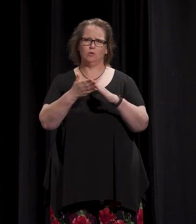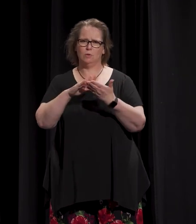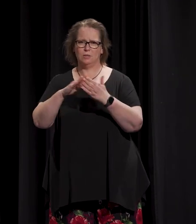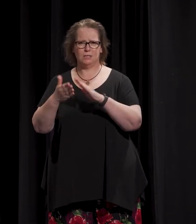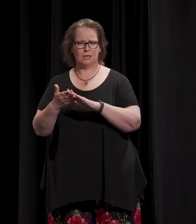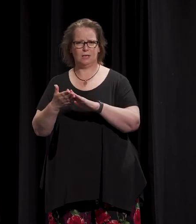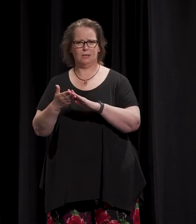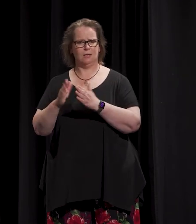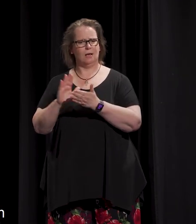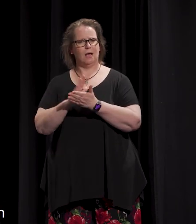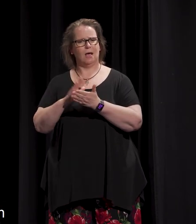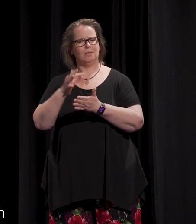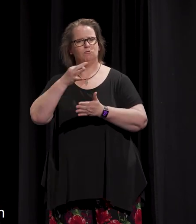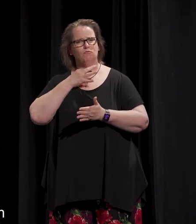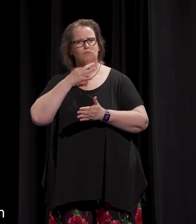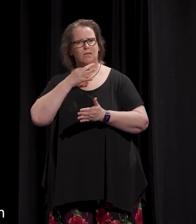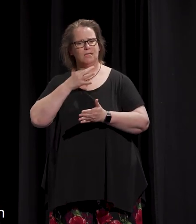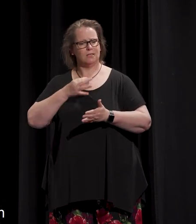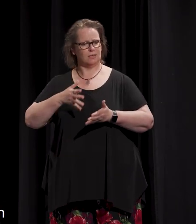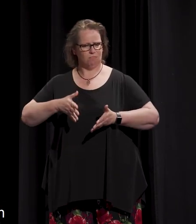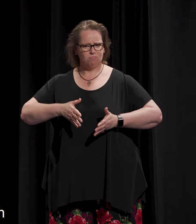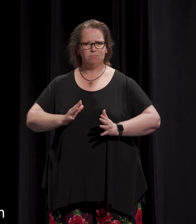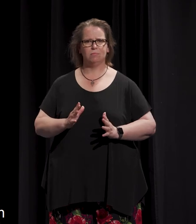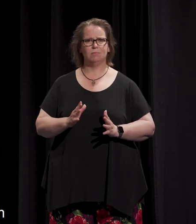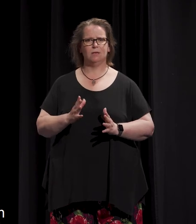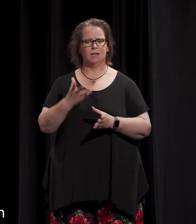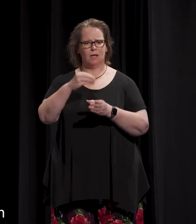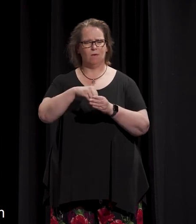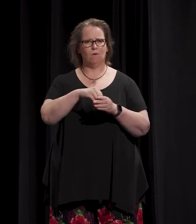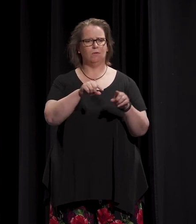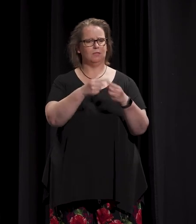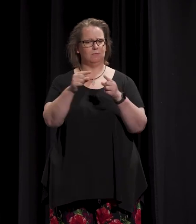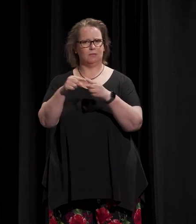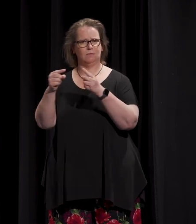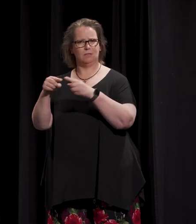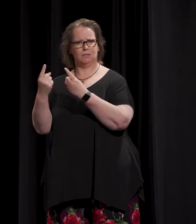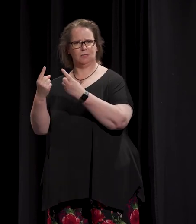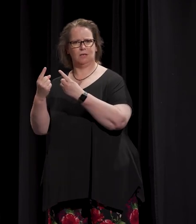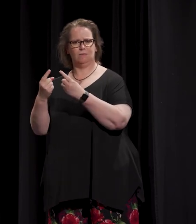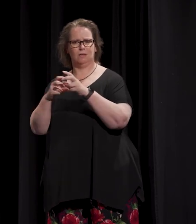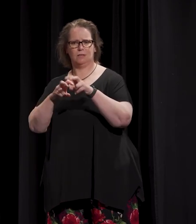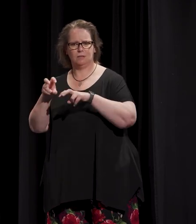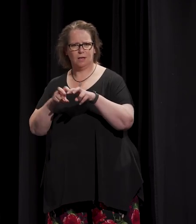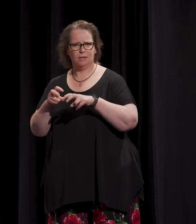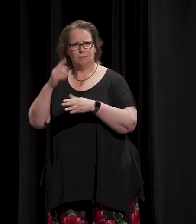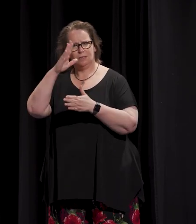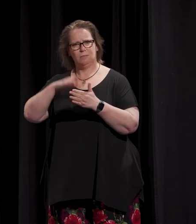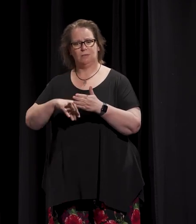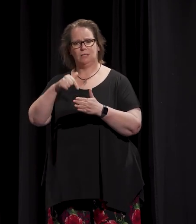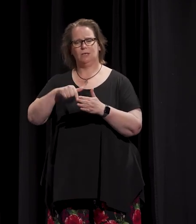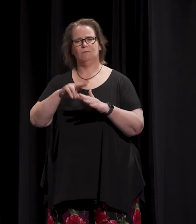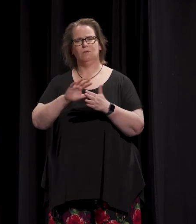the willingness to take a risk and shown high levels in participation across a wide range of experiences at the